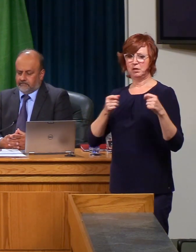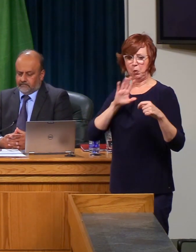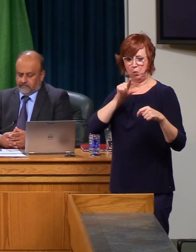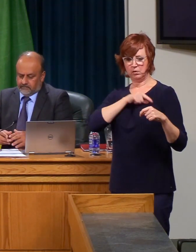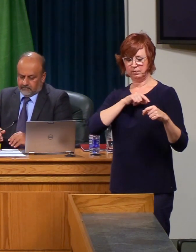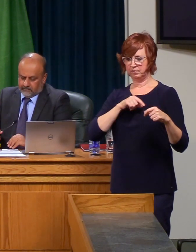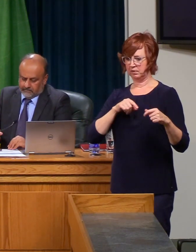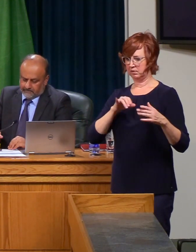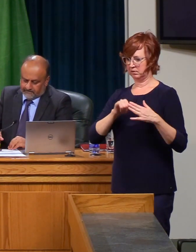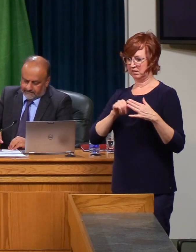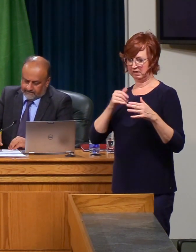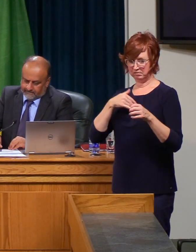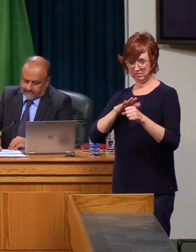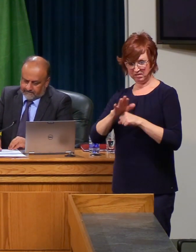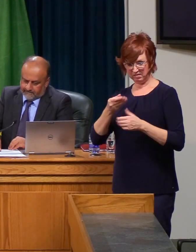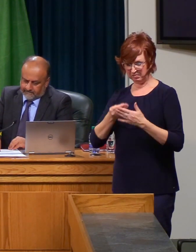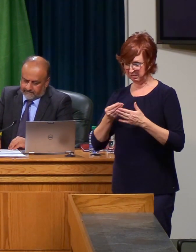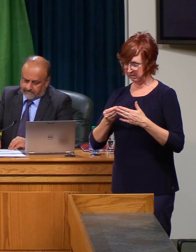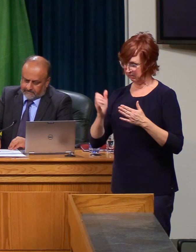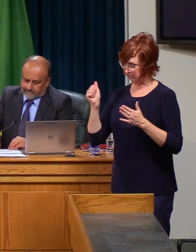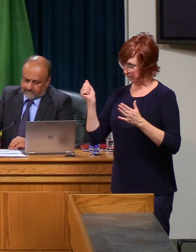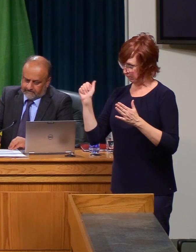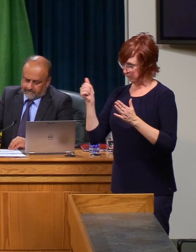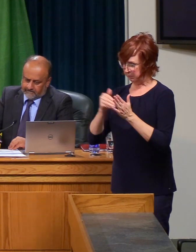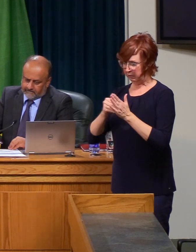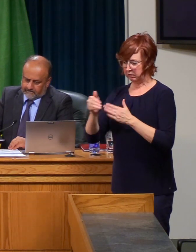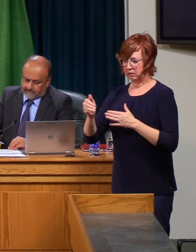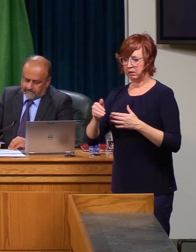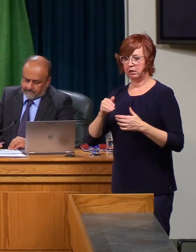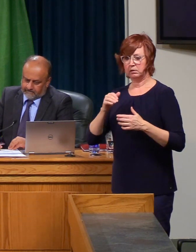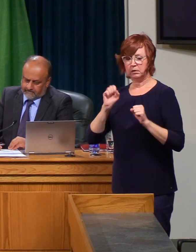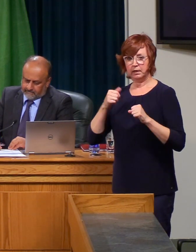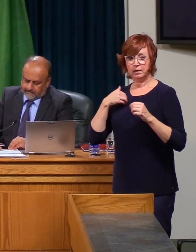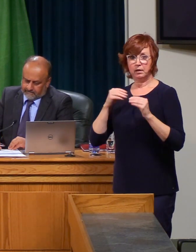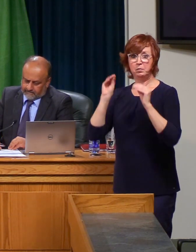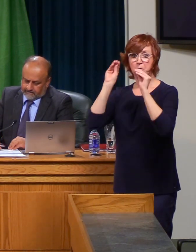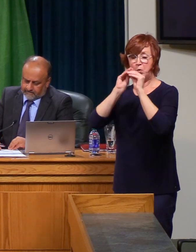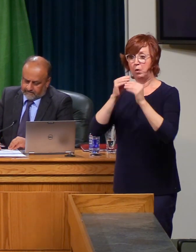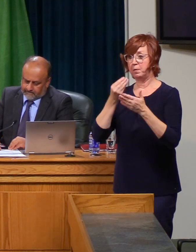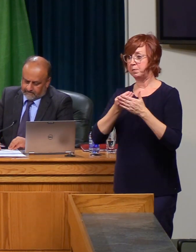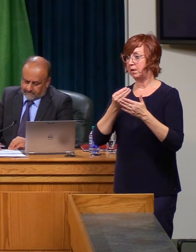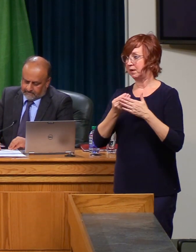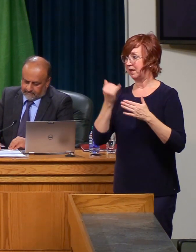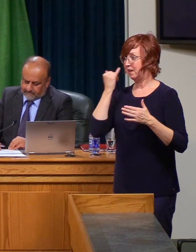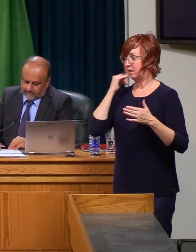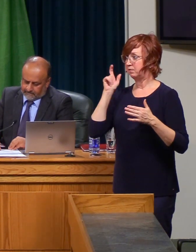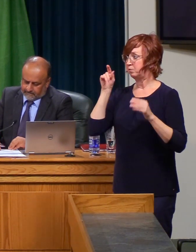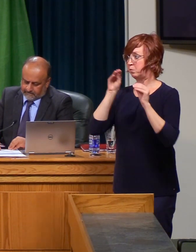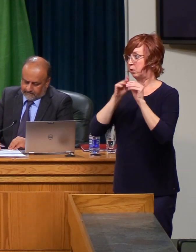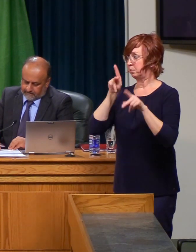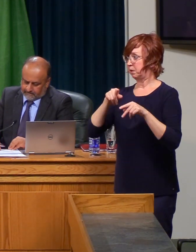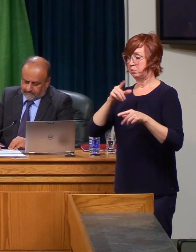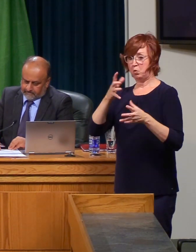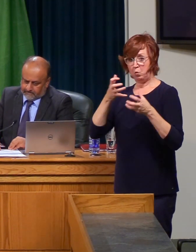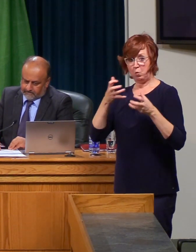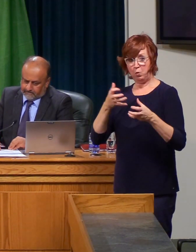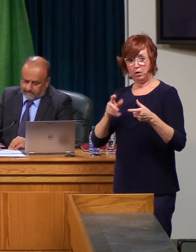qualify. Will there be additional funds available if the take-up for programs like this and your other